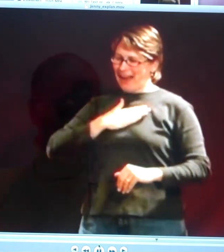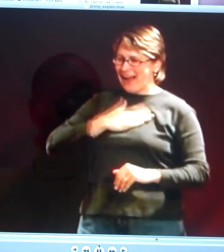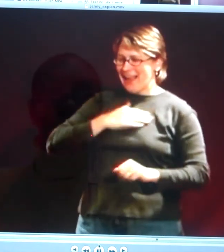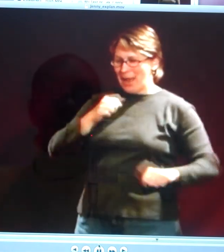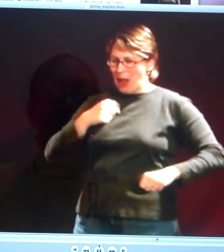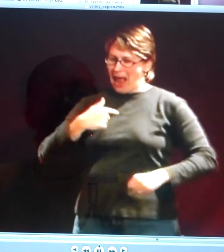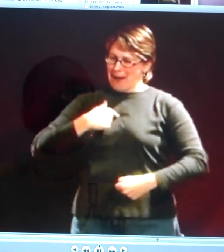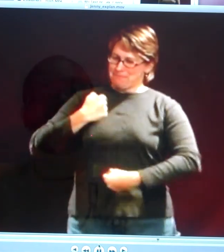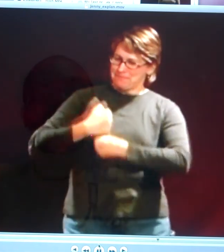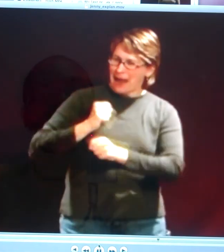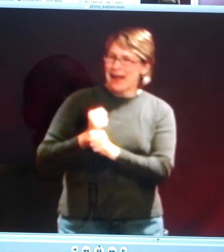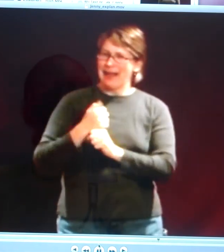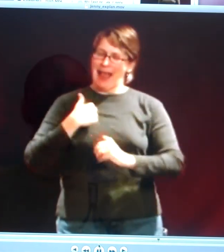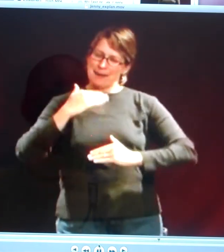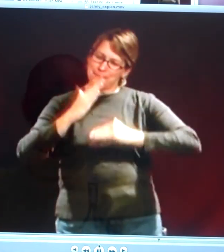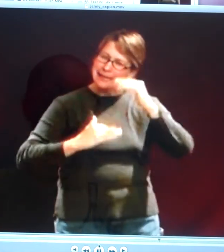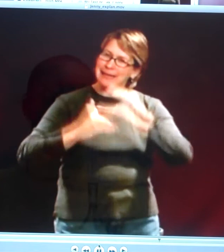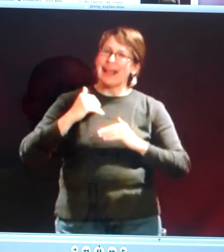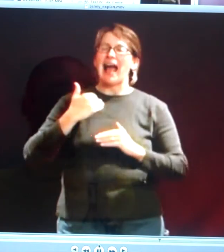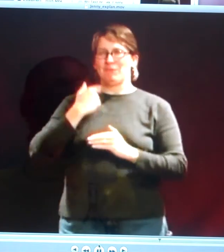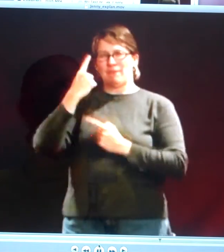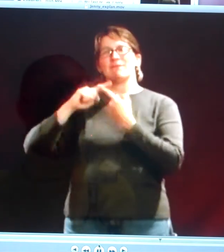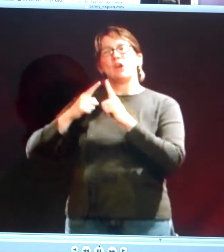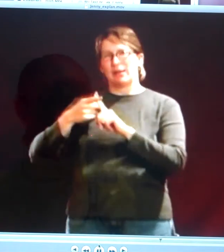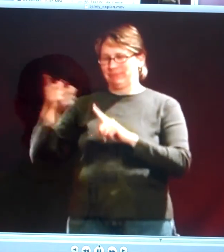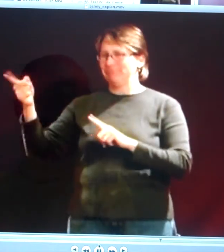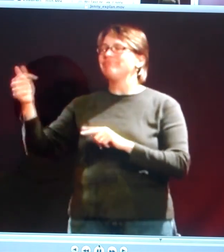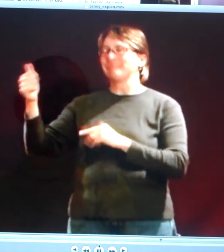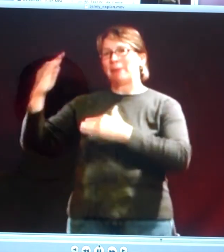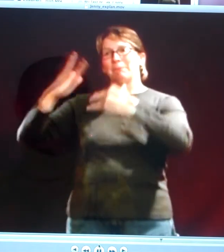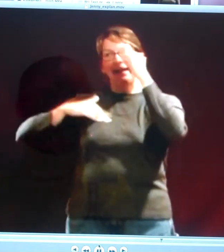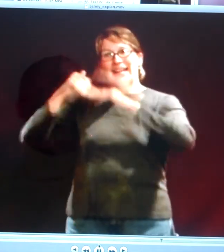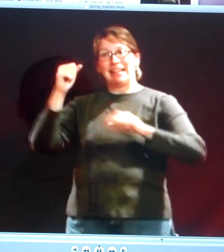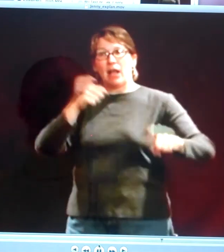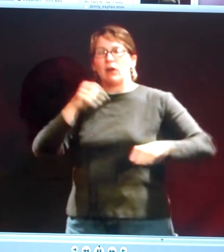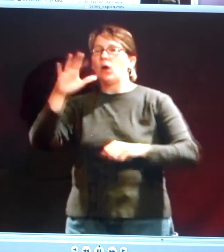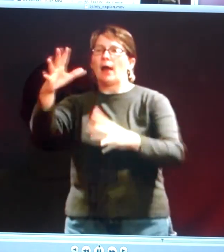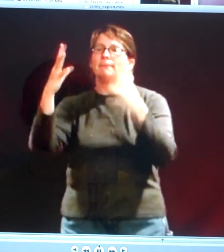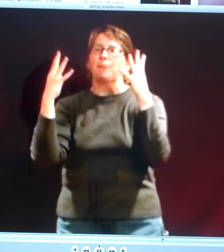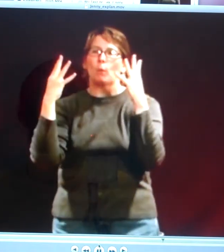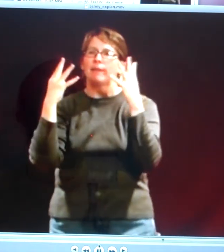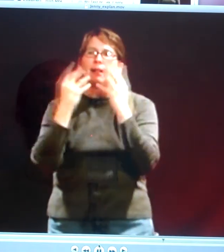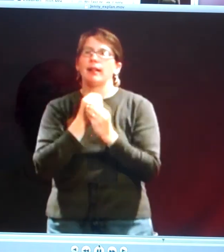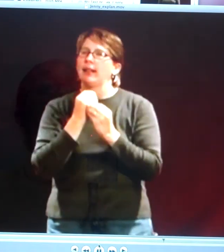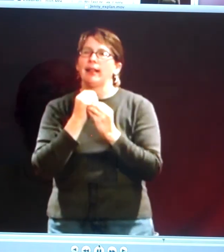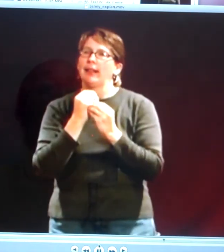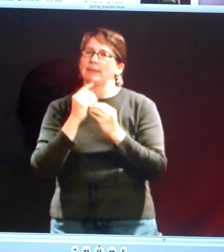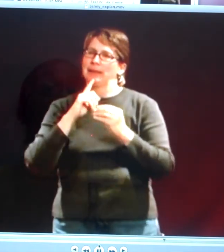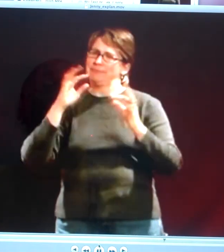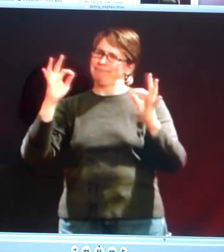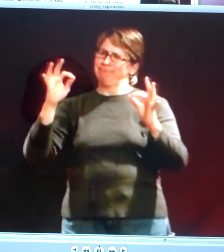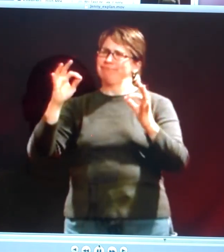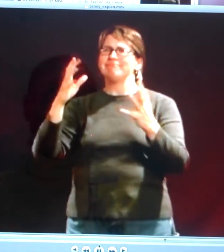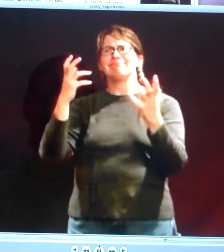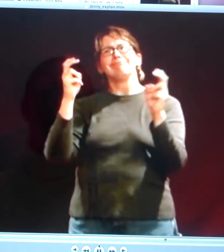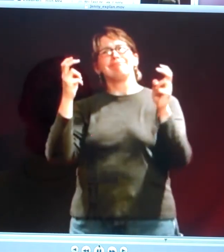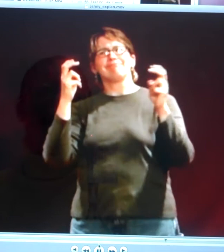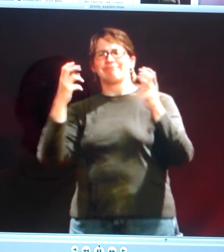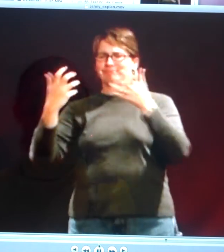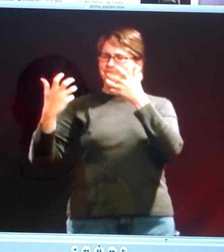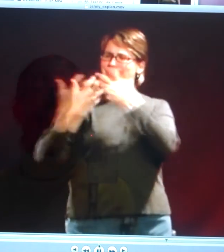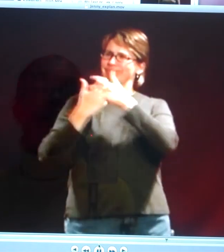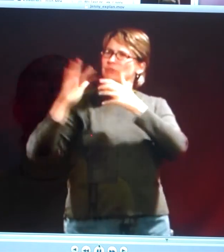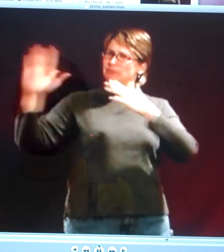Now wood, people usually use wood because they can build them themselves. I have a friend who builds beautiful